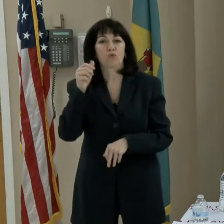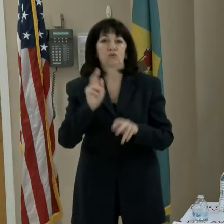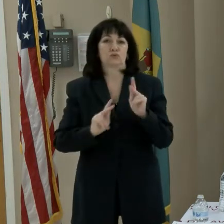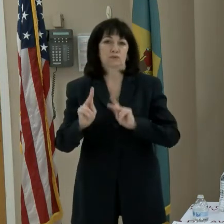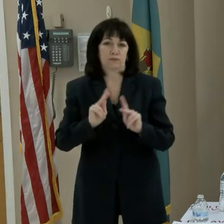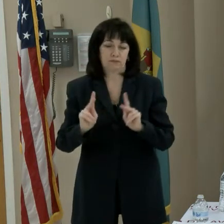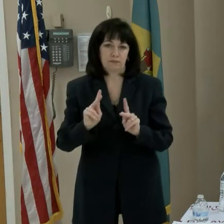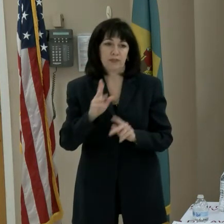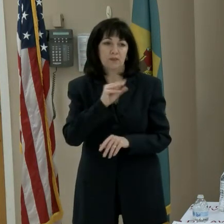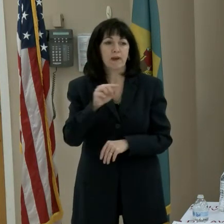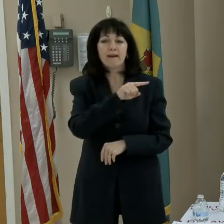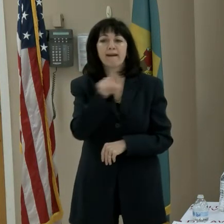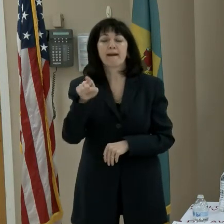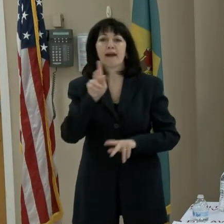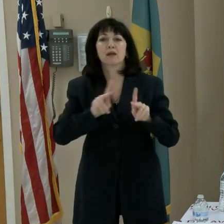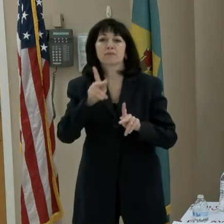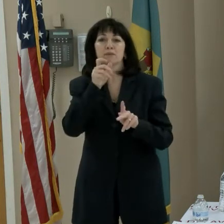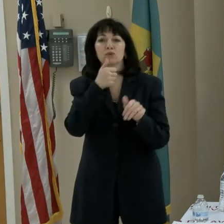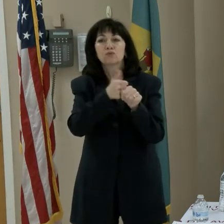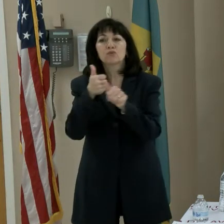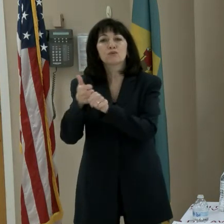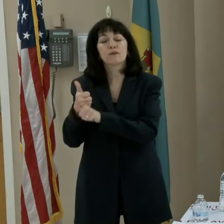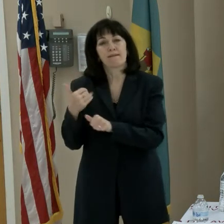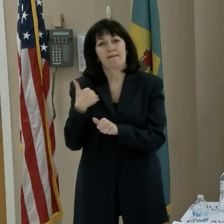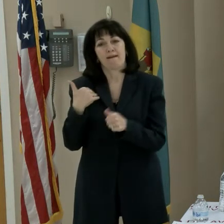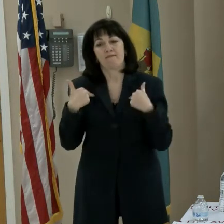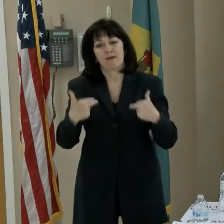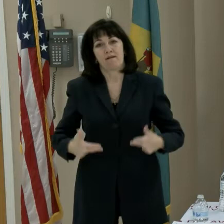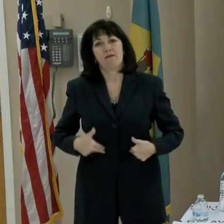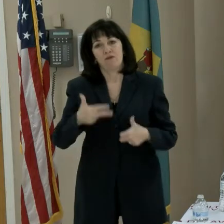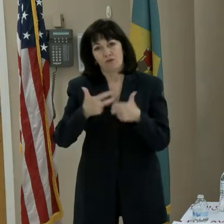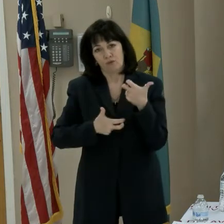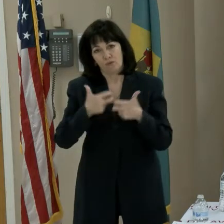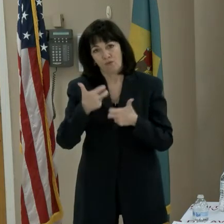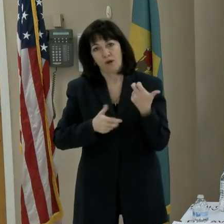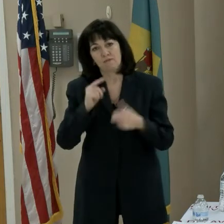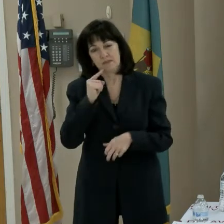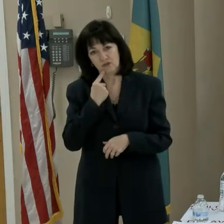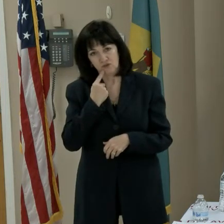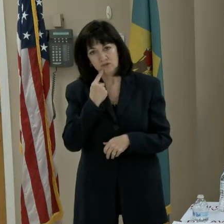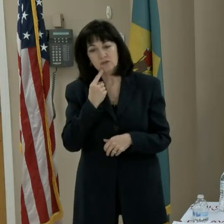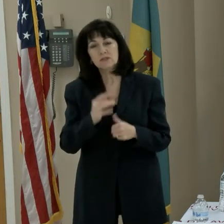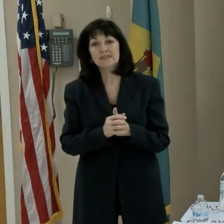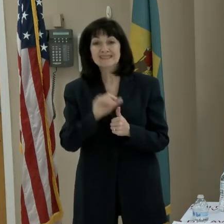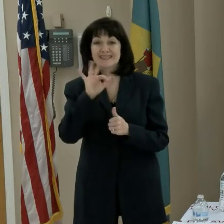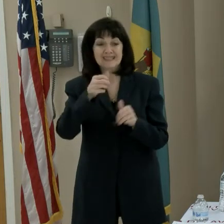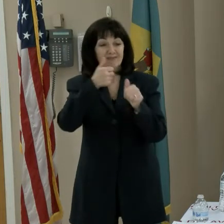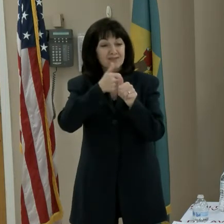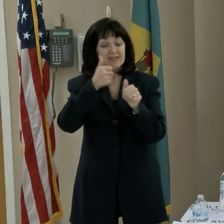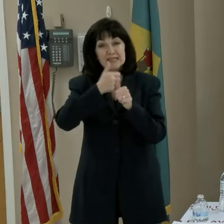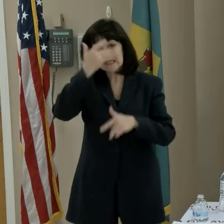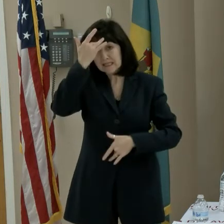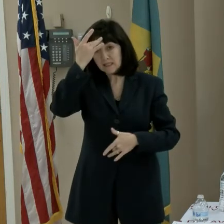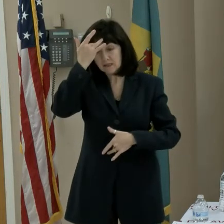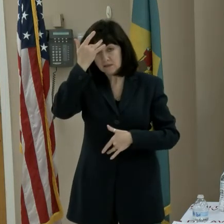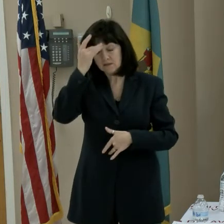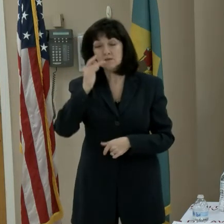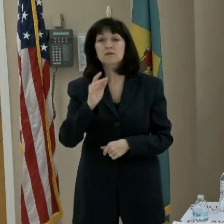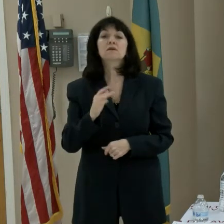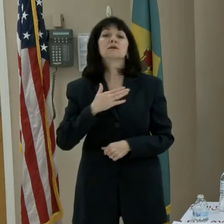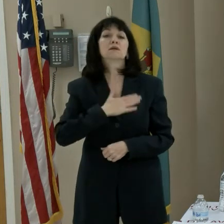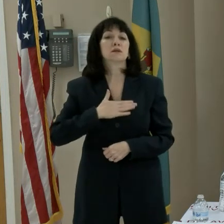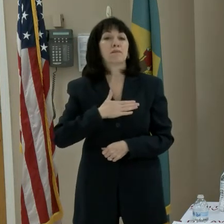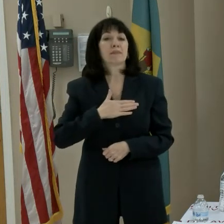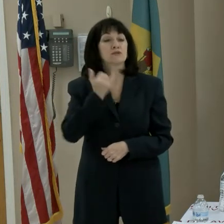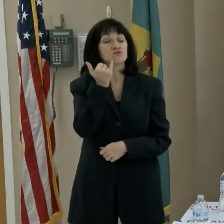Delawareans and those with chronic health conditions. If you are ill, please call your